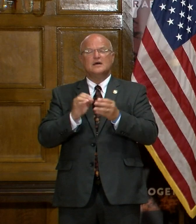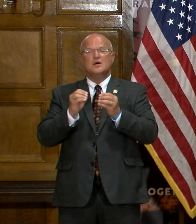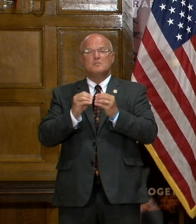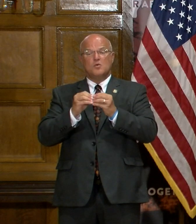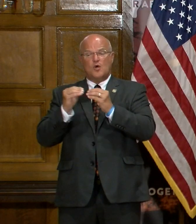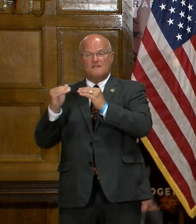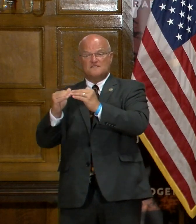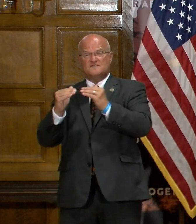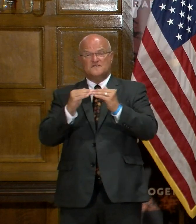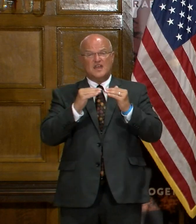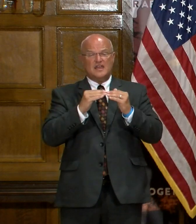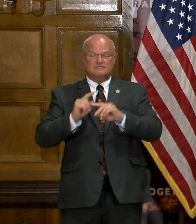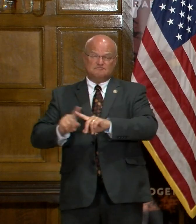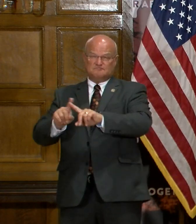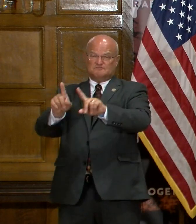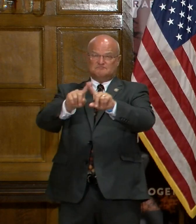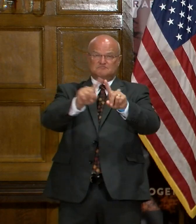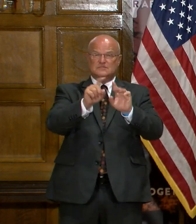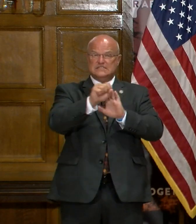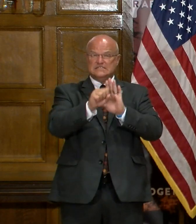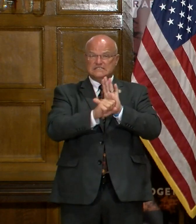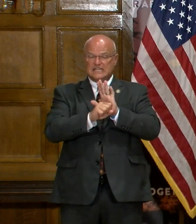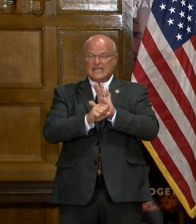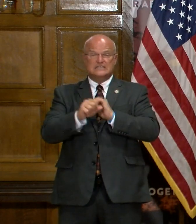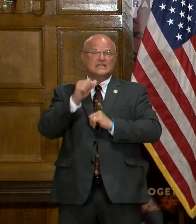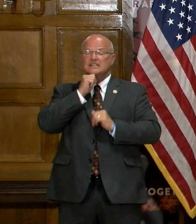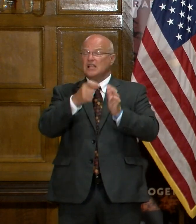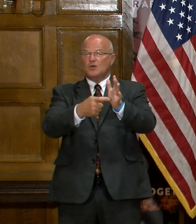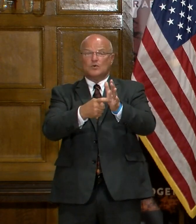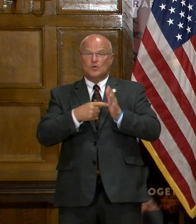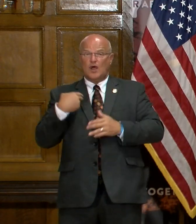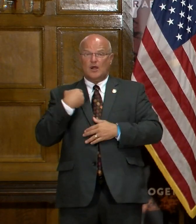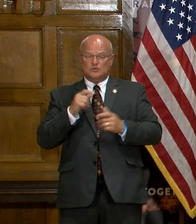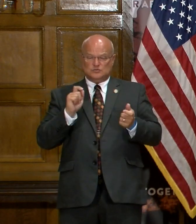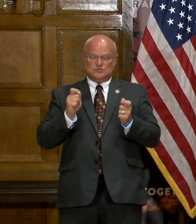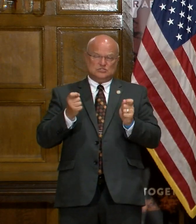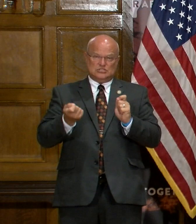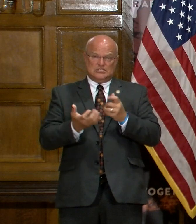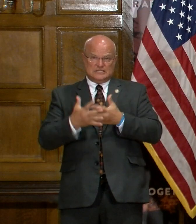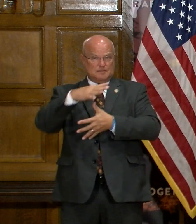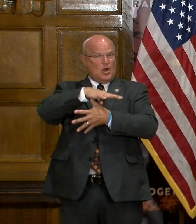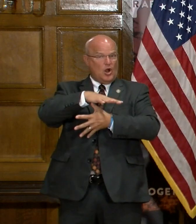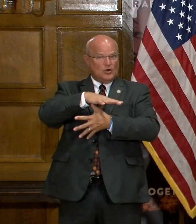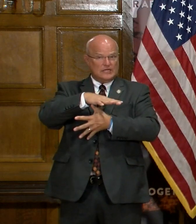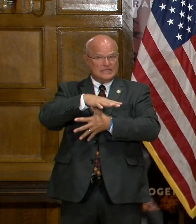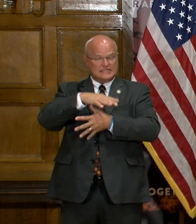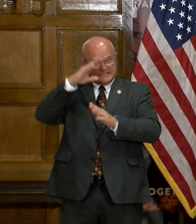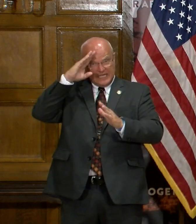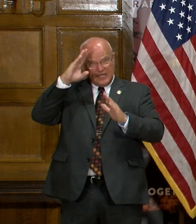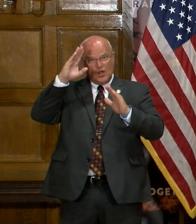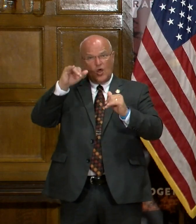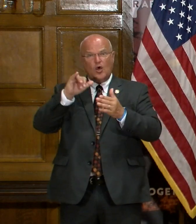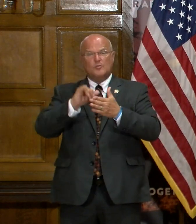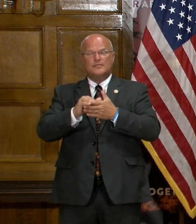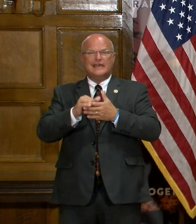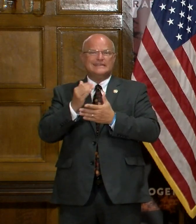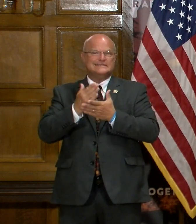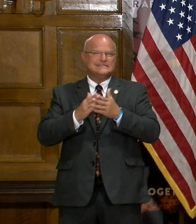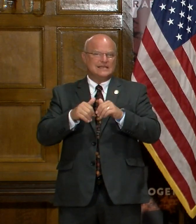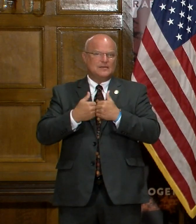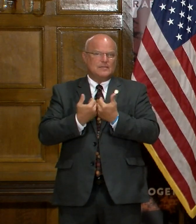more fair to the states, would not require us to adjust the priorities in hope that